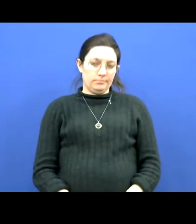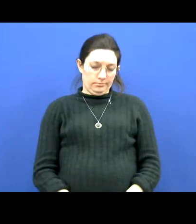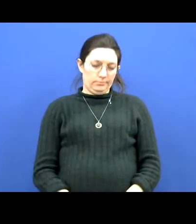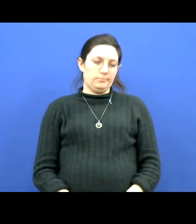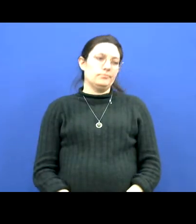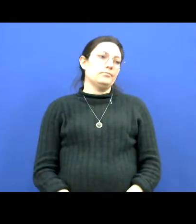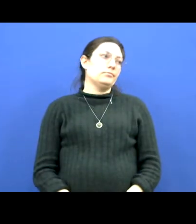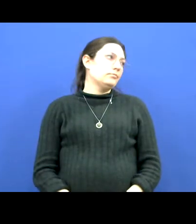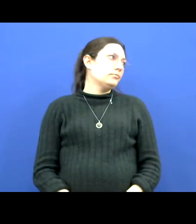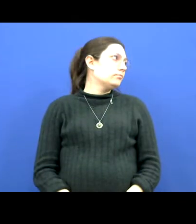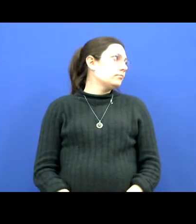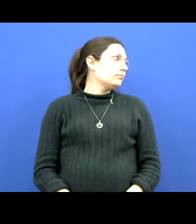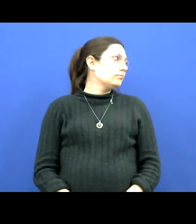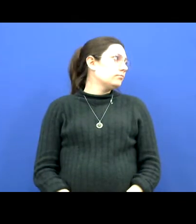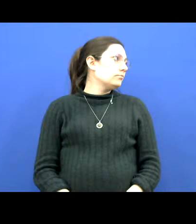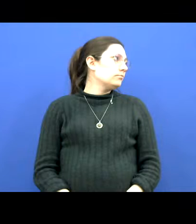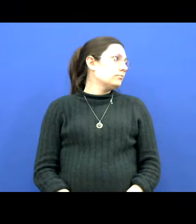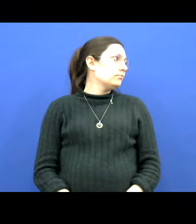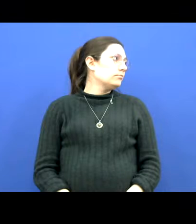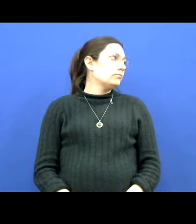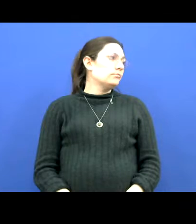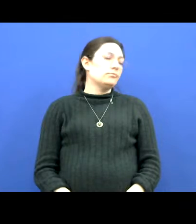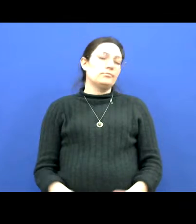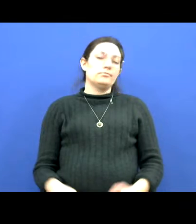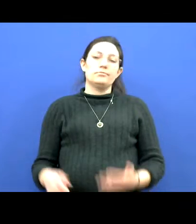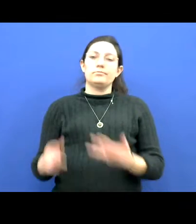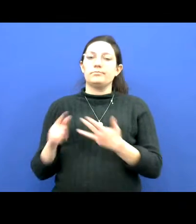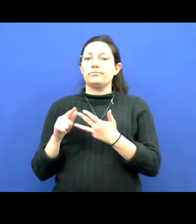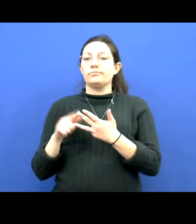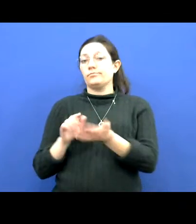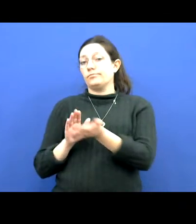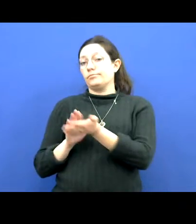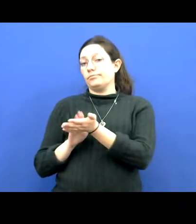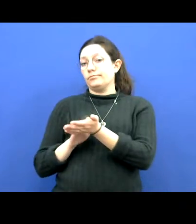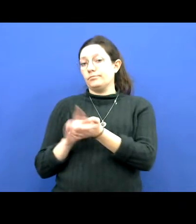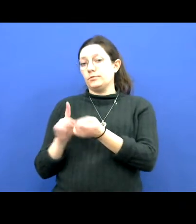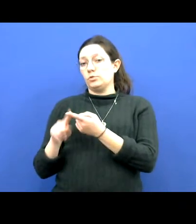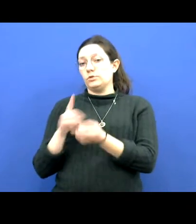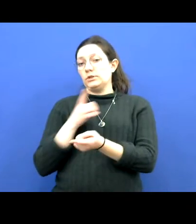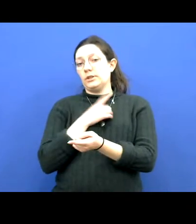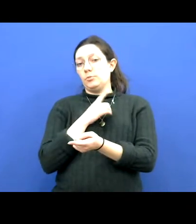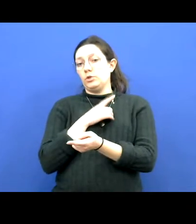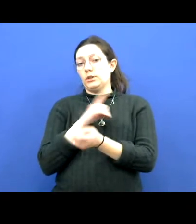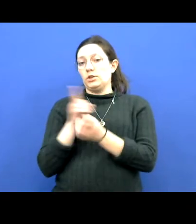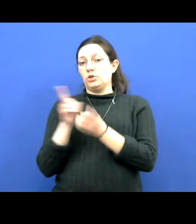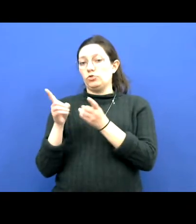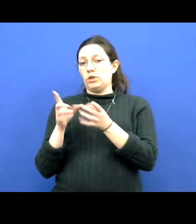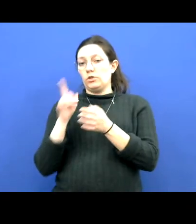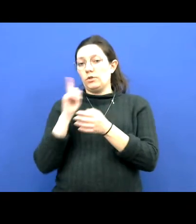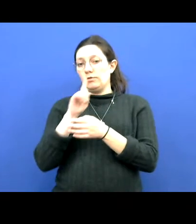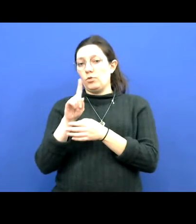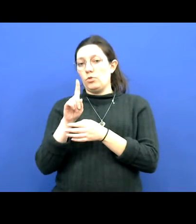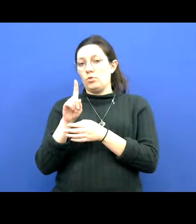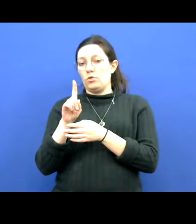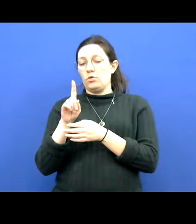and a shout out to our Deputy Director of Engineering, Luke Bushin, who's been